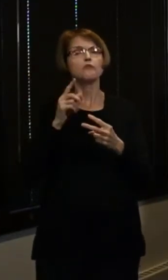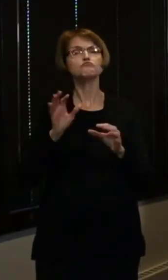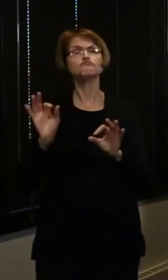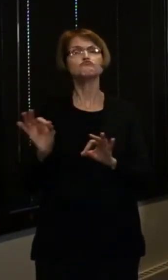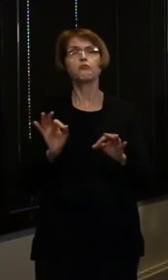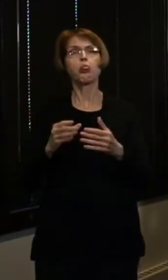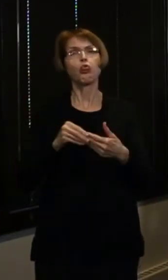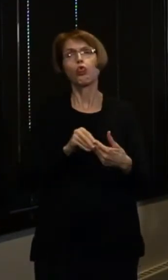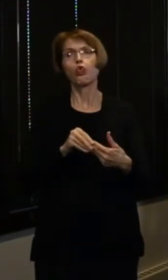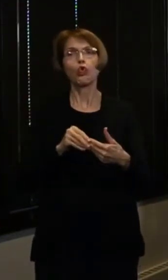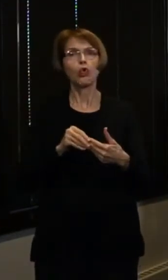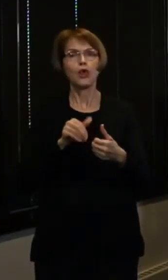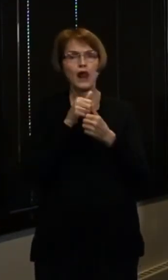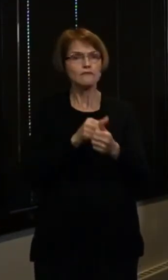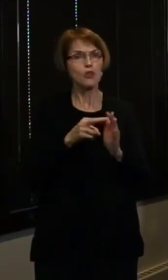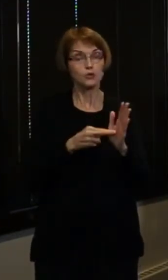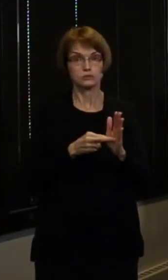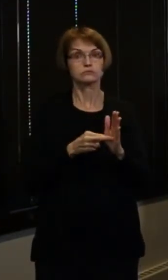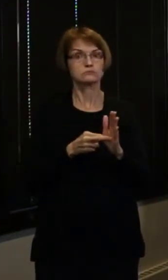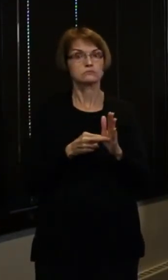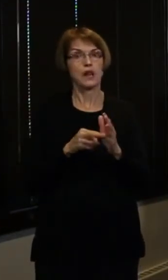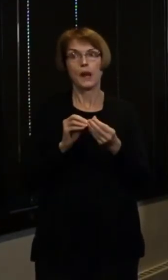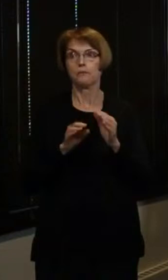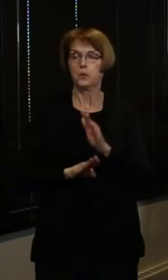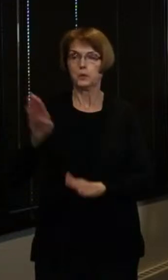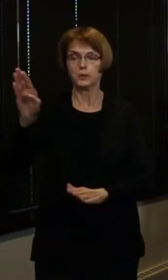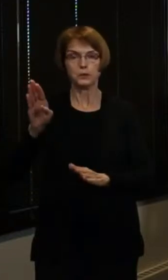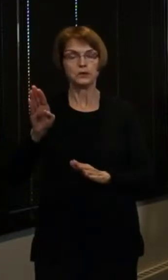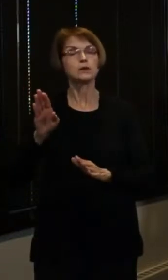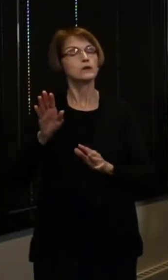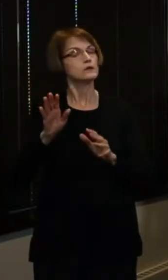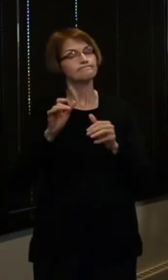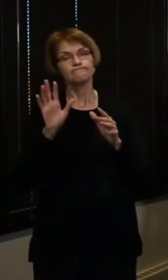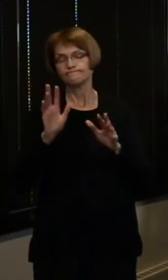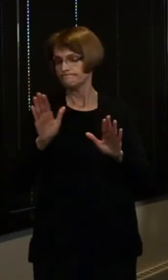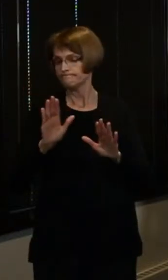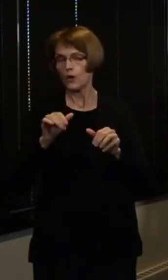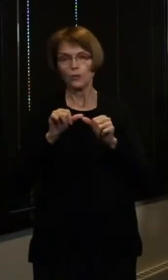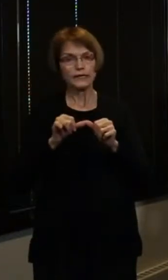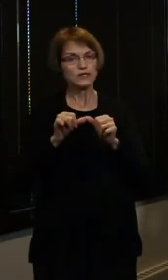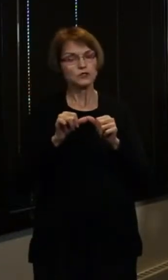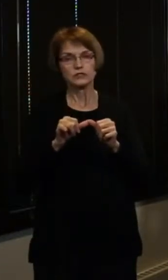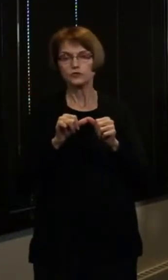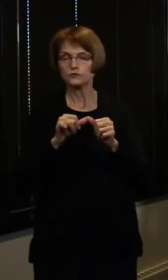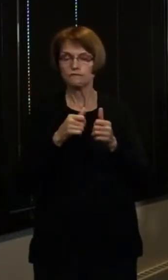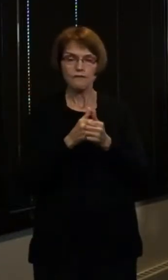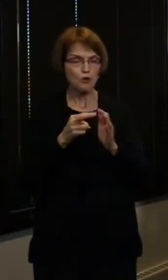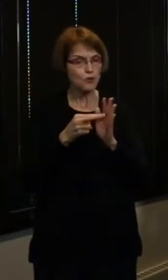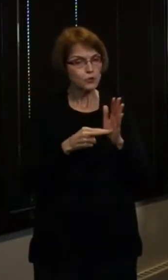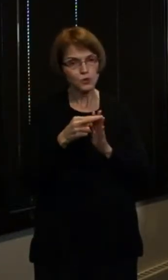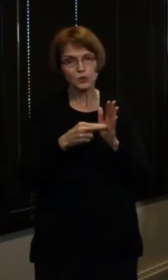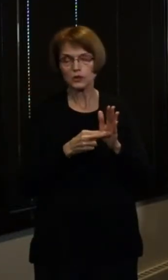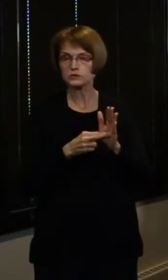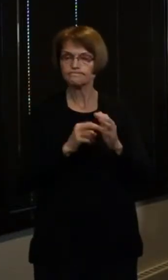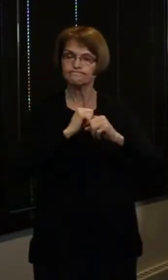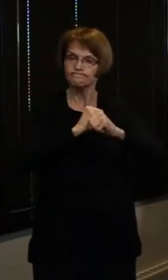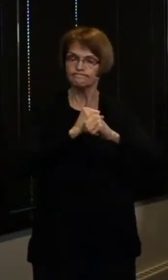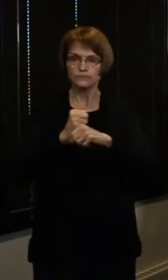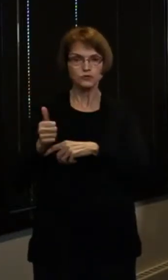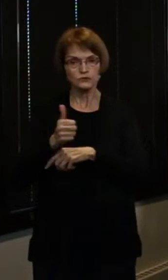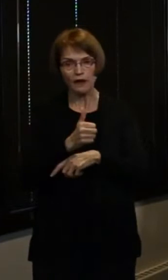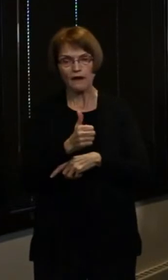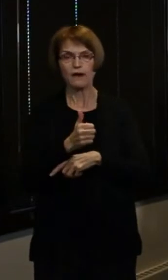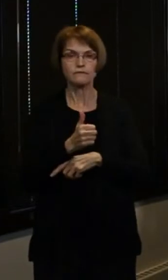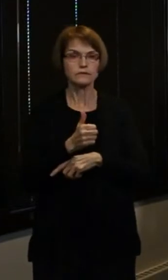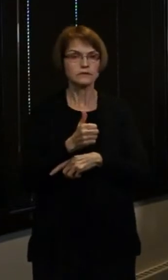still need to stay vigilant. We need to continue taking those precautions that have brought us to this point and do everything that we can